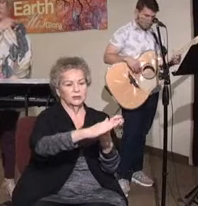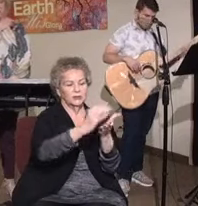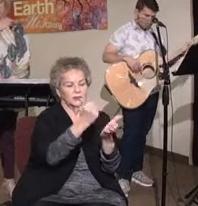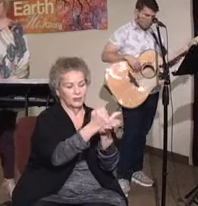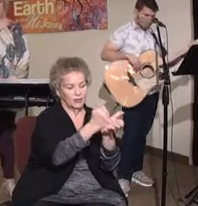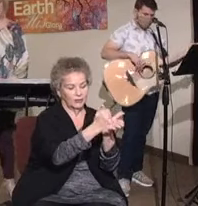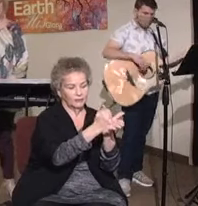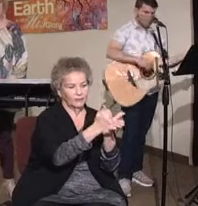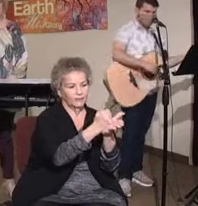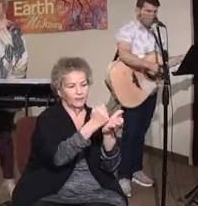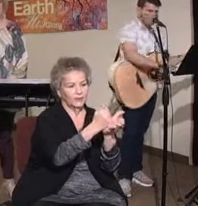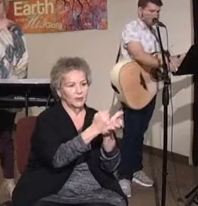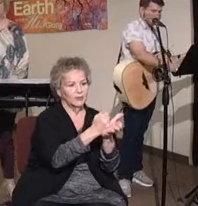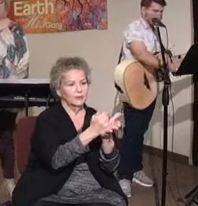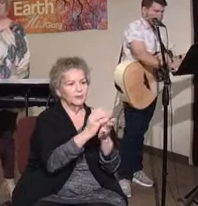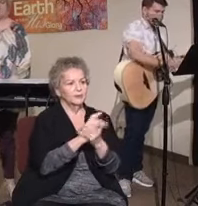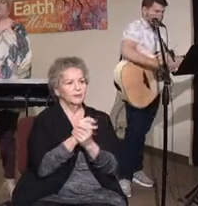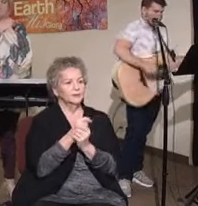Amen and amen.